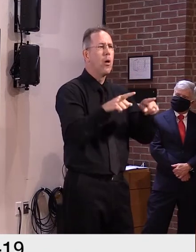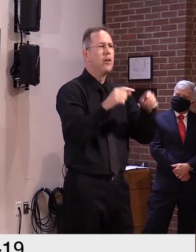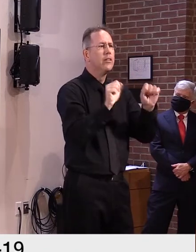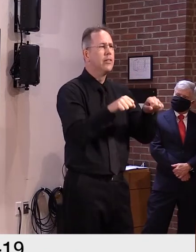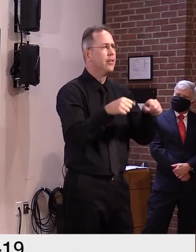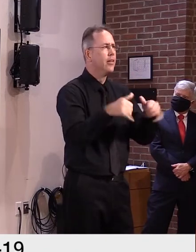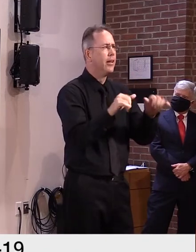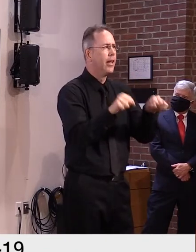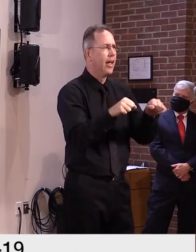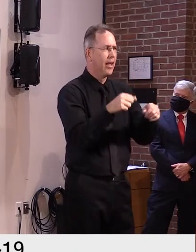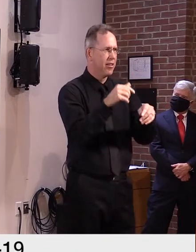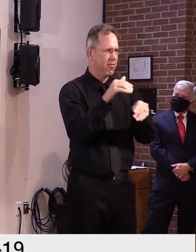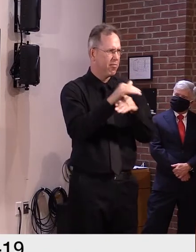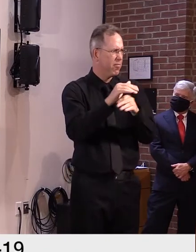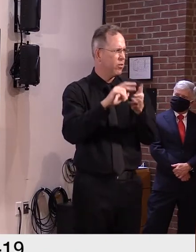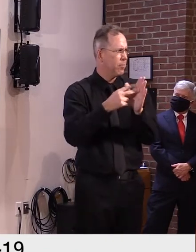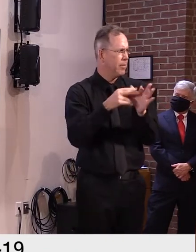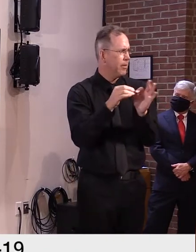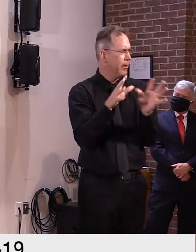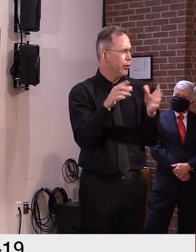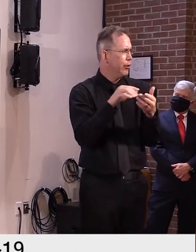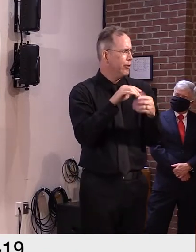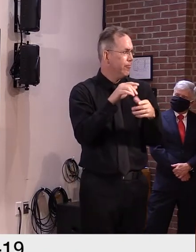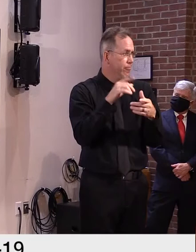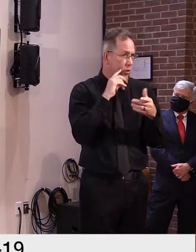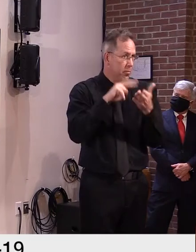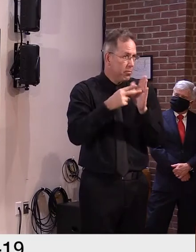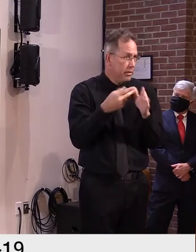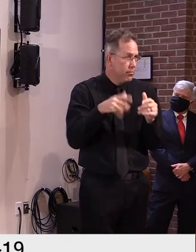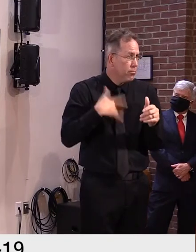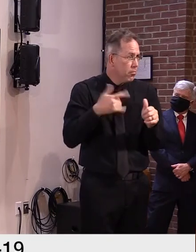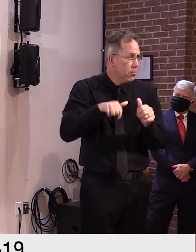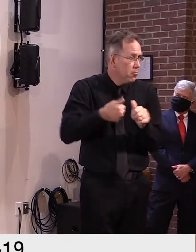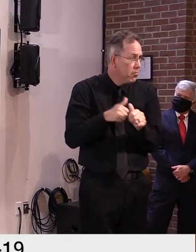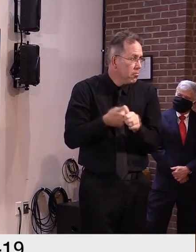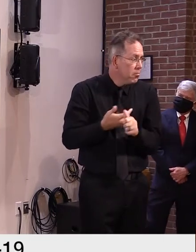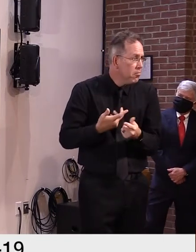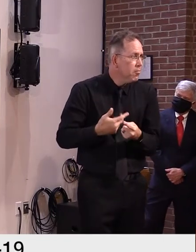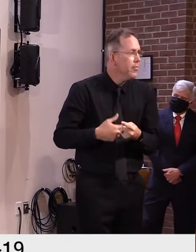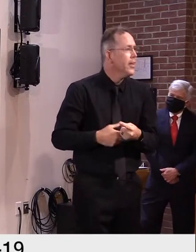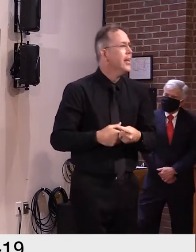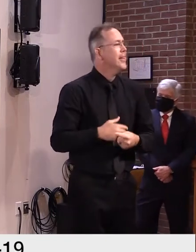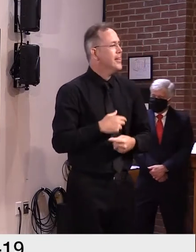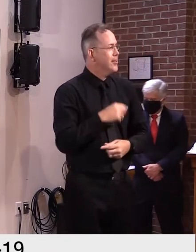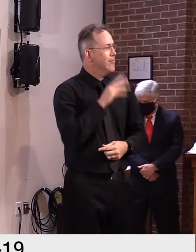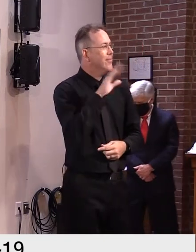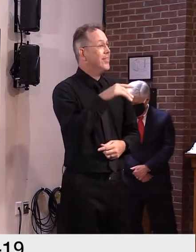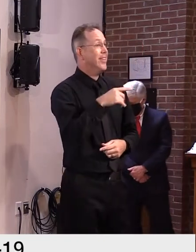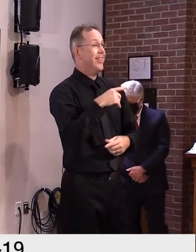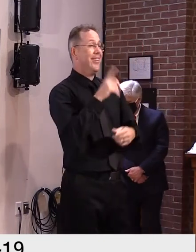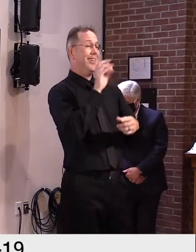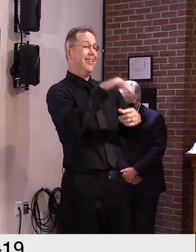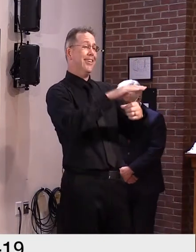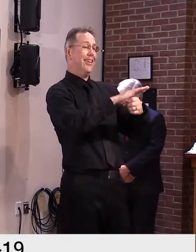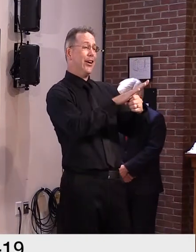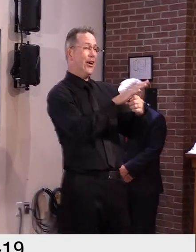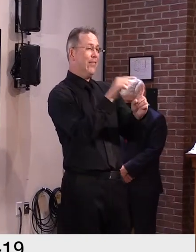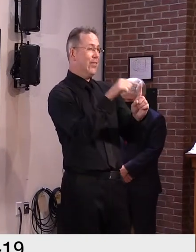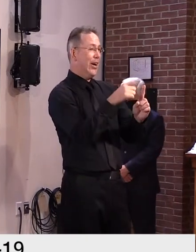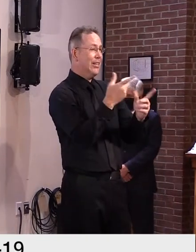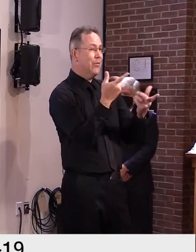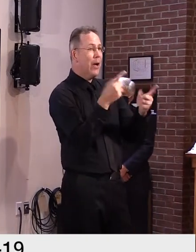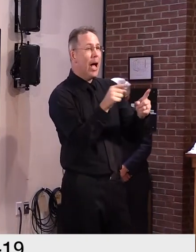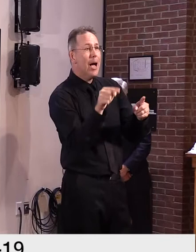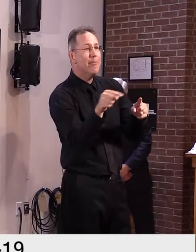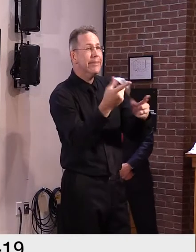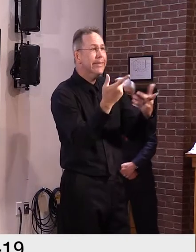I'm not aware of anything other than we don't, it's hard to determine what the virus is going to do. We're doing